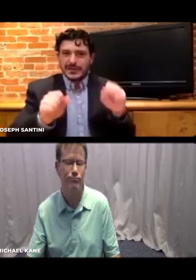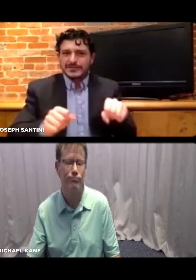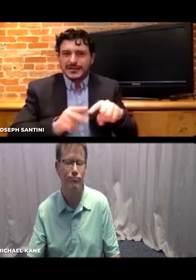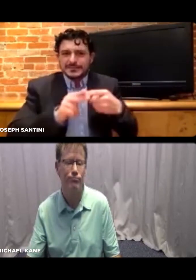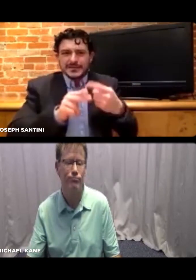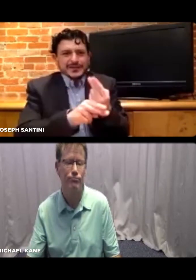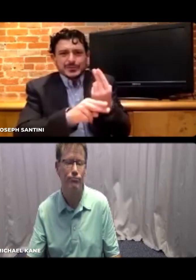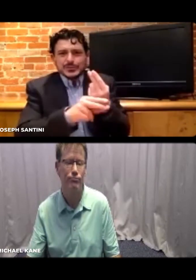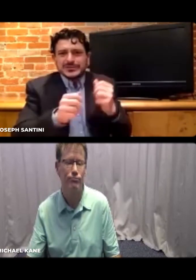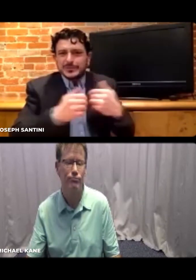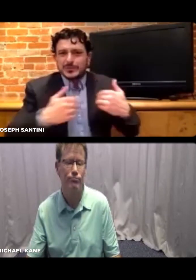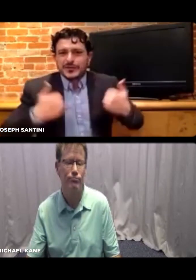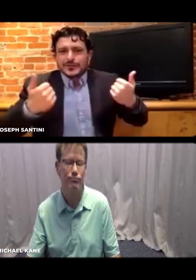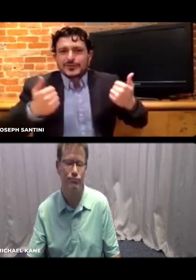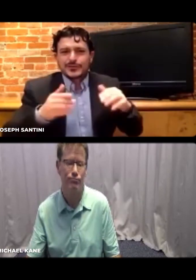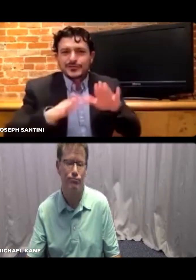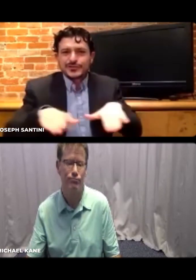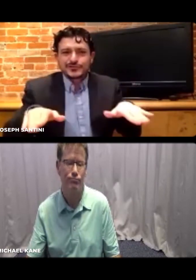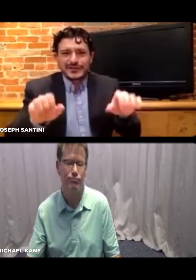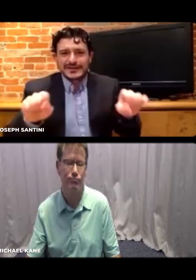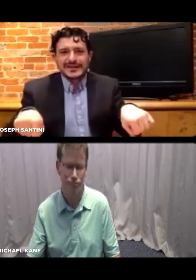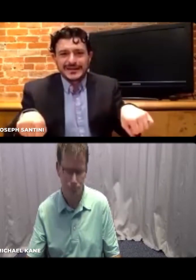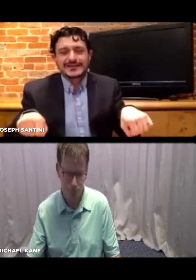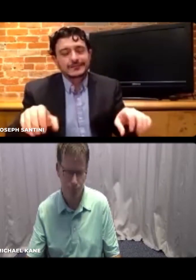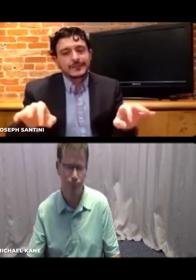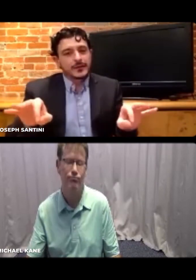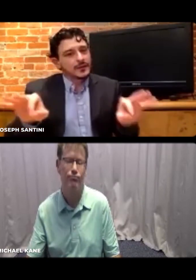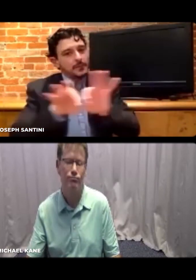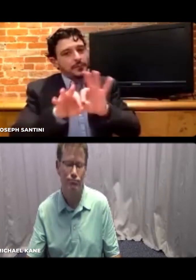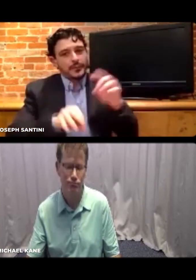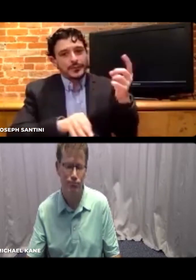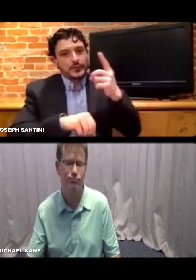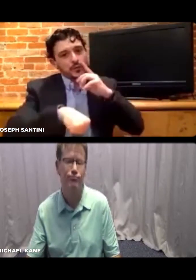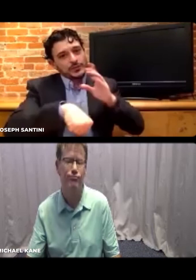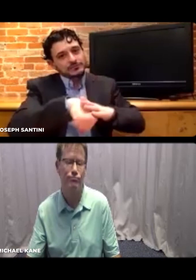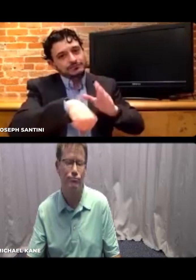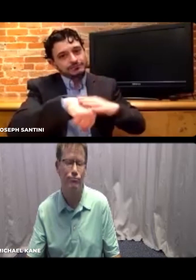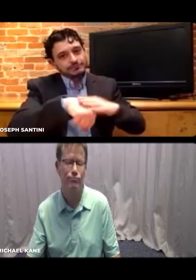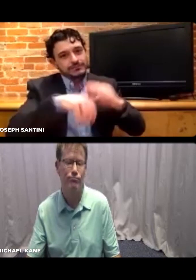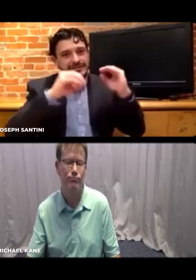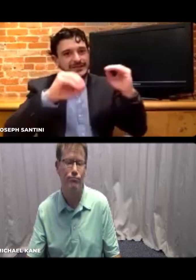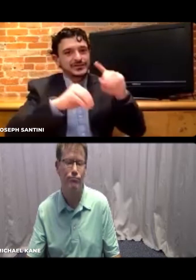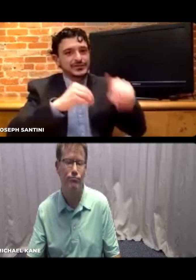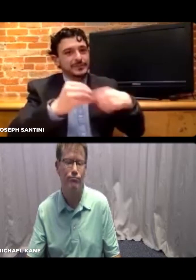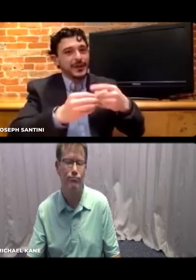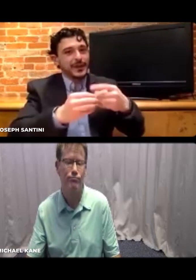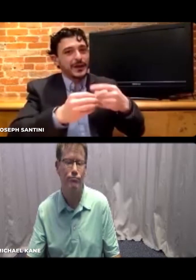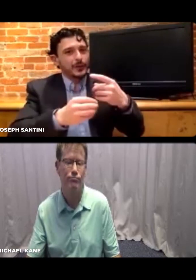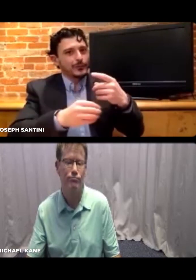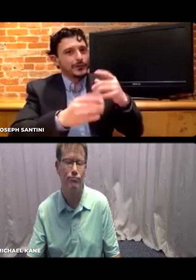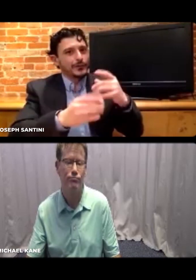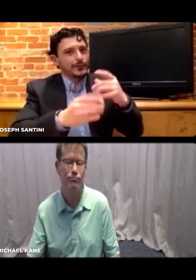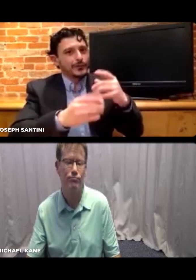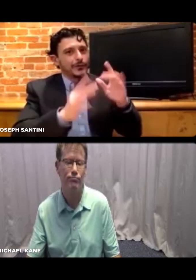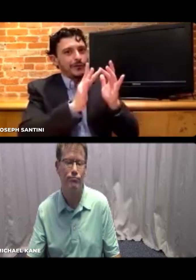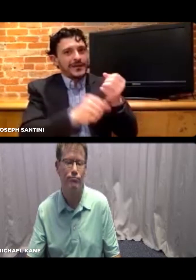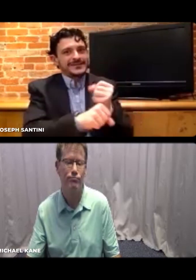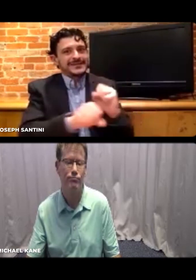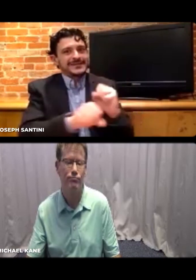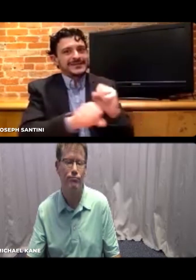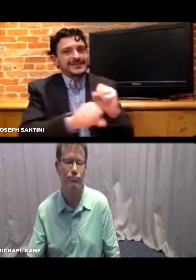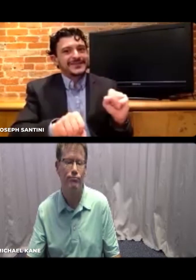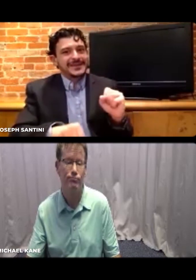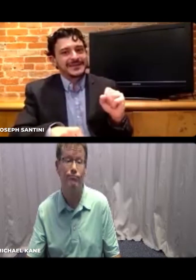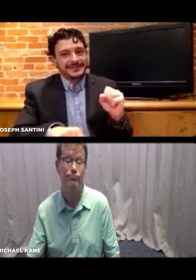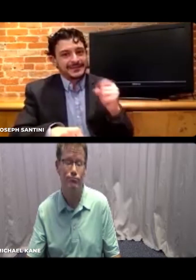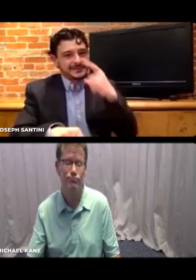to use and start using now. And it's always important that they be taught about online safety as well, because the